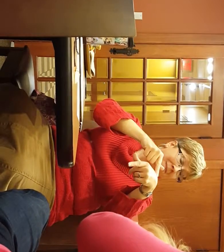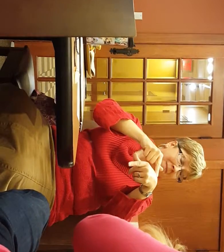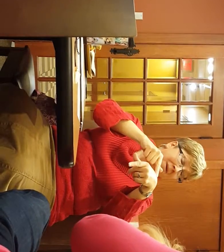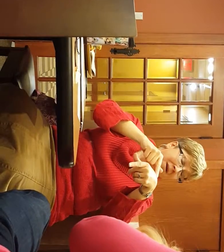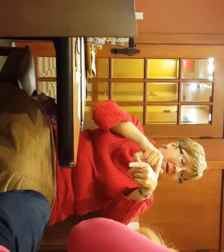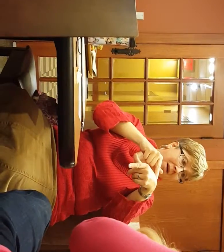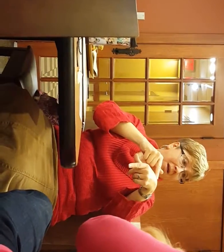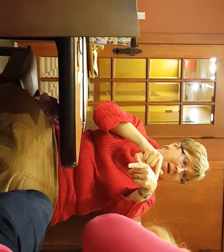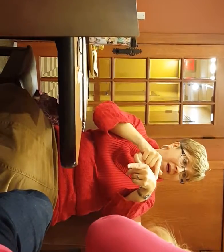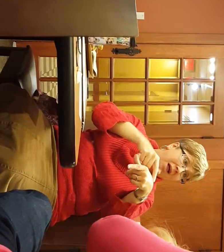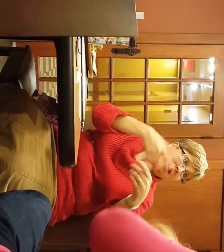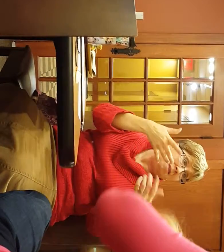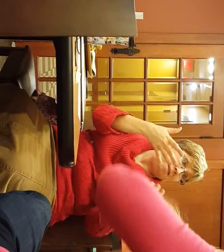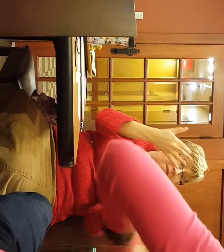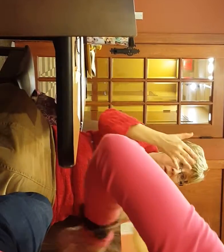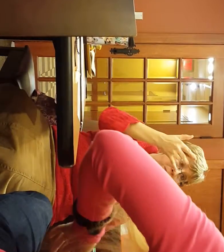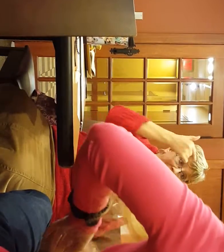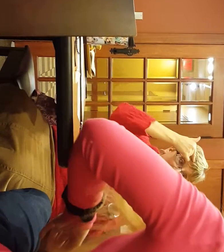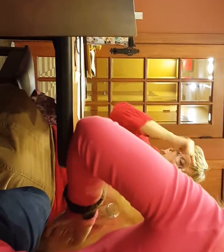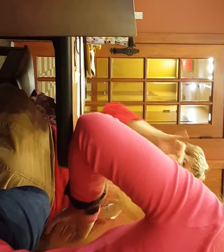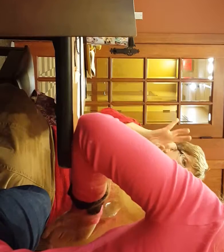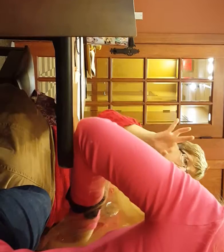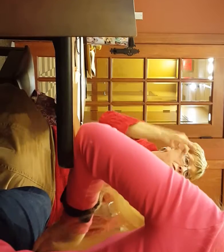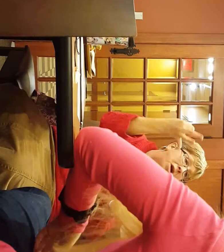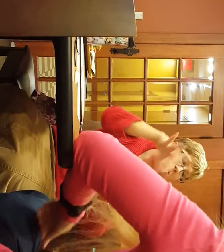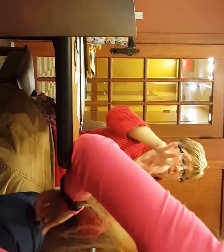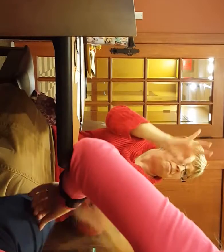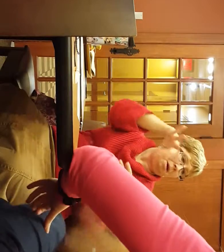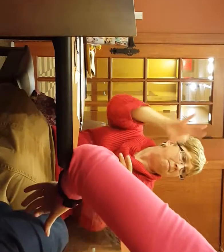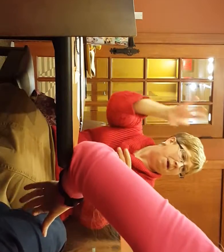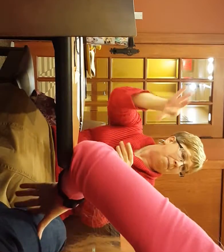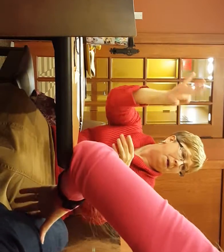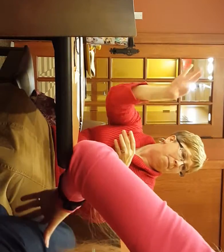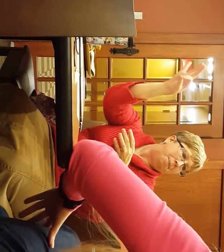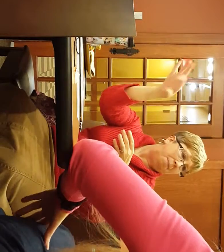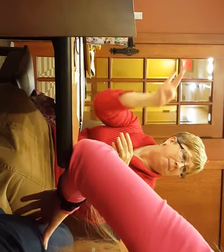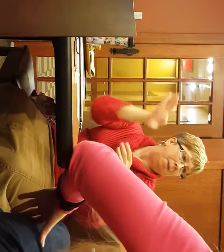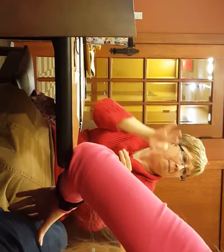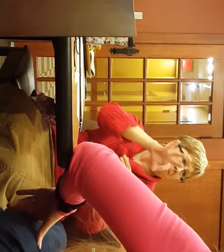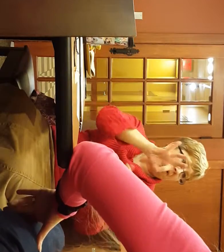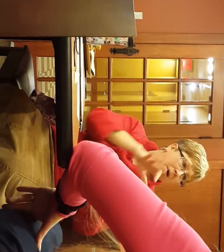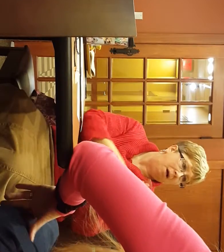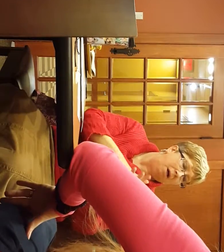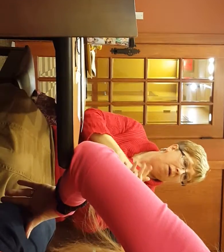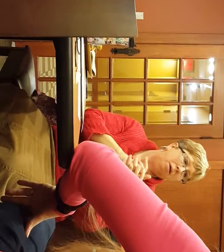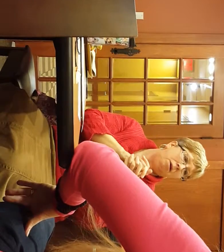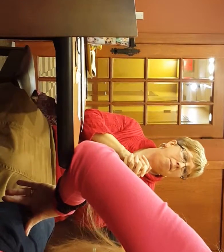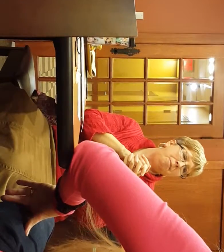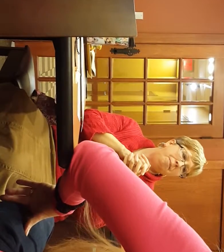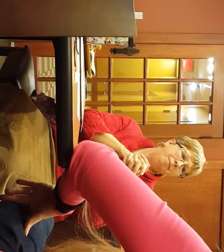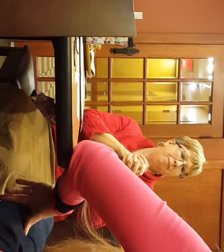And we want all of them in there if possible. They're the ones that you read about in the studies on like PubMed,